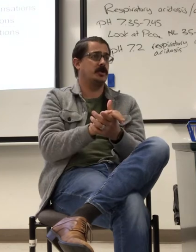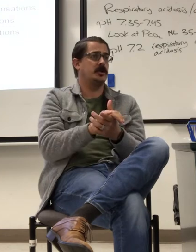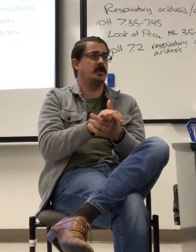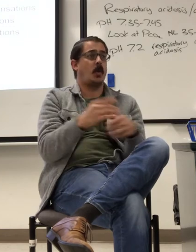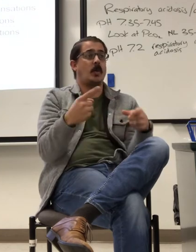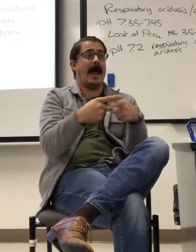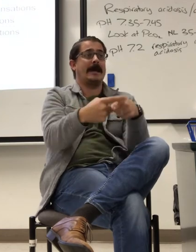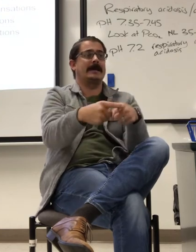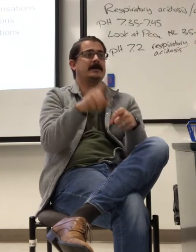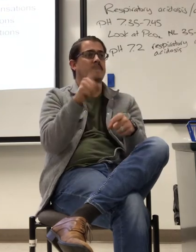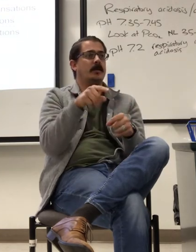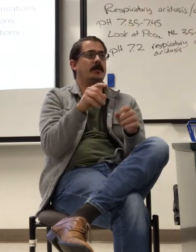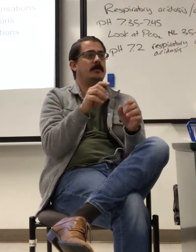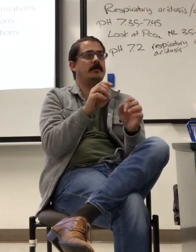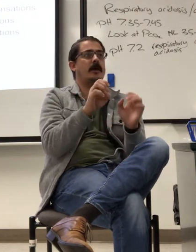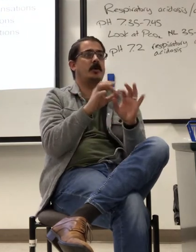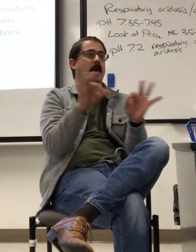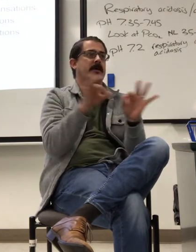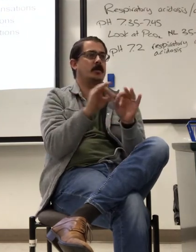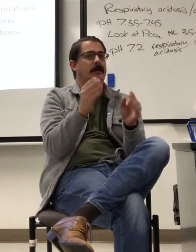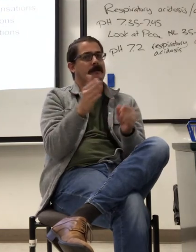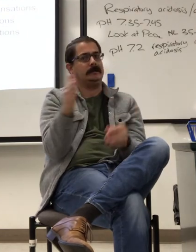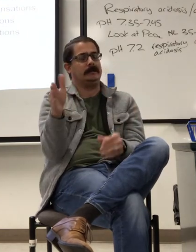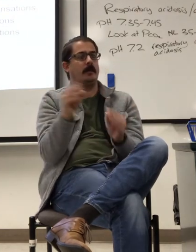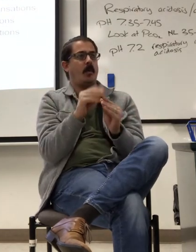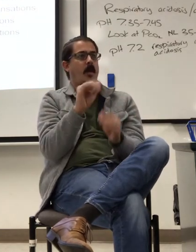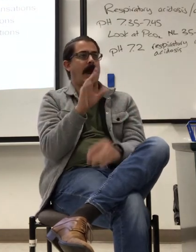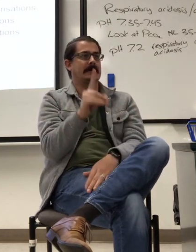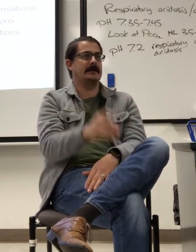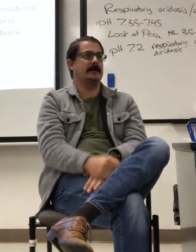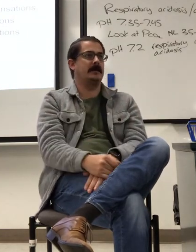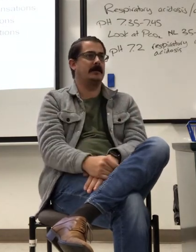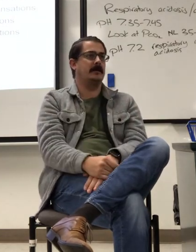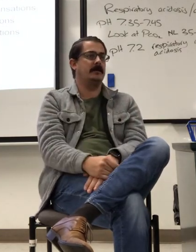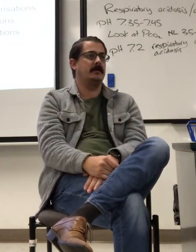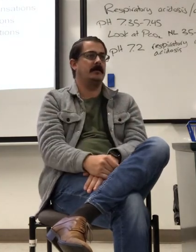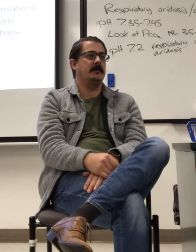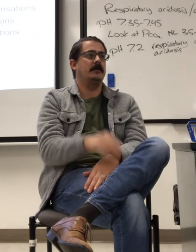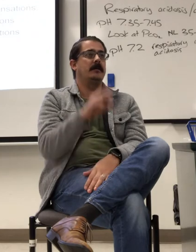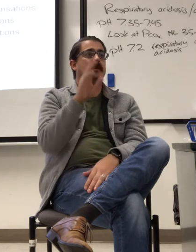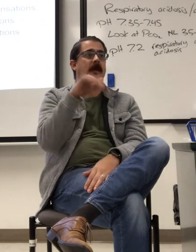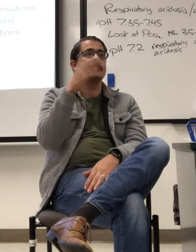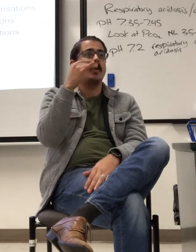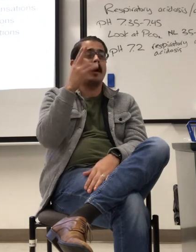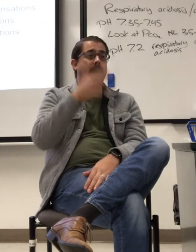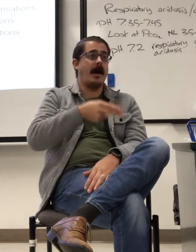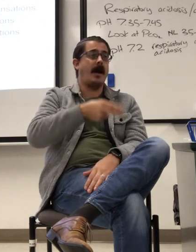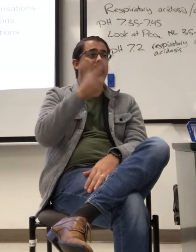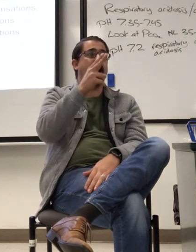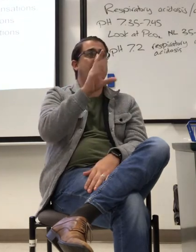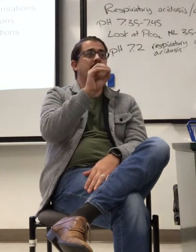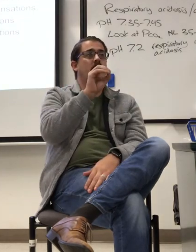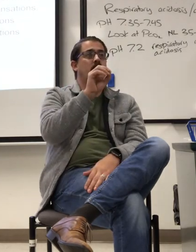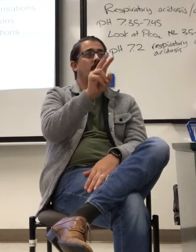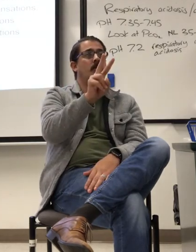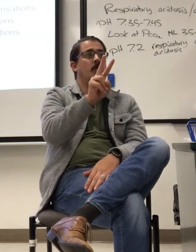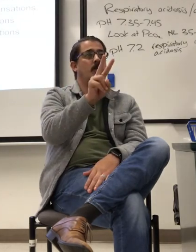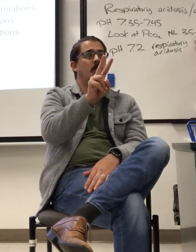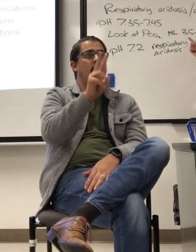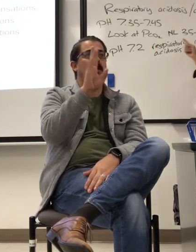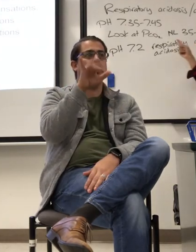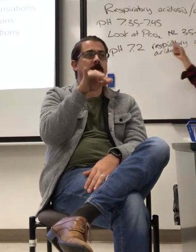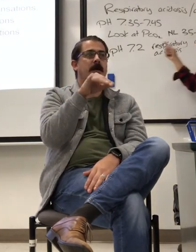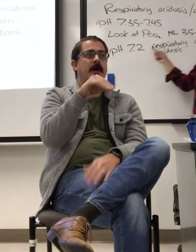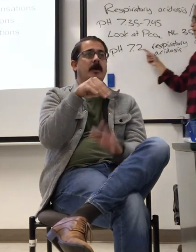reactants here, you push the equation this way, give you more acid. And so that's why a high CO2 can